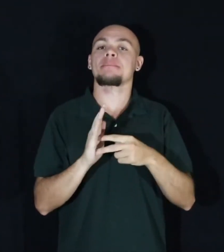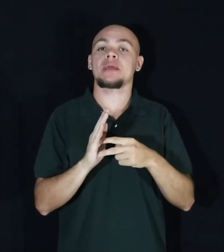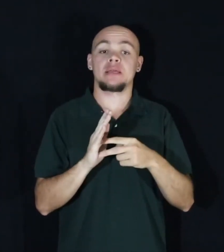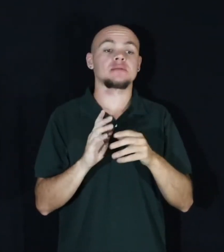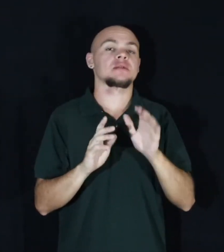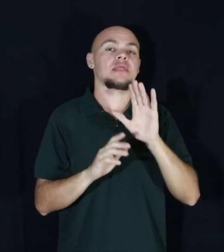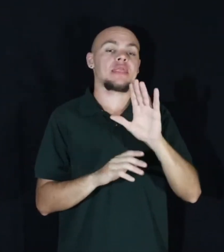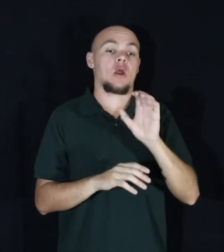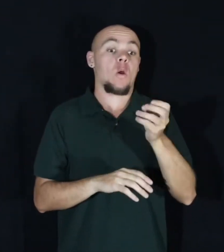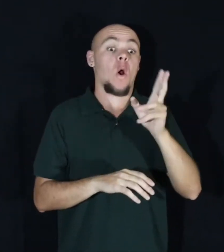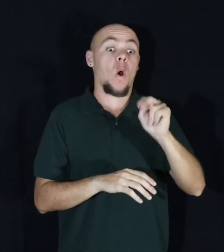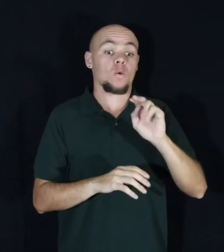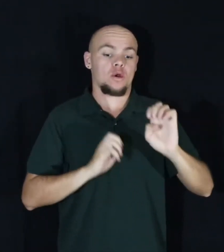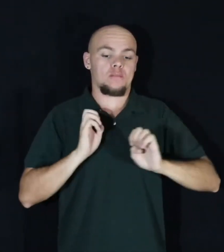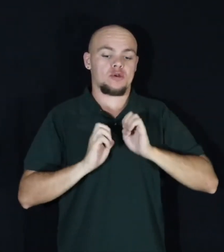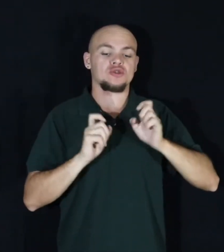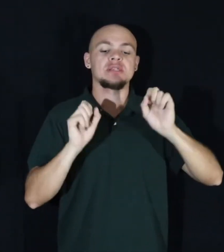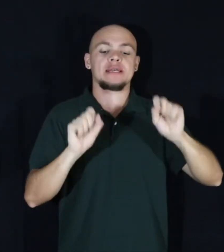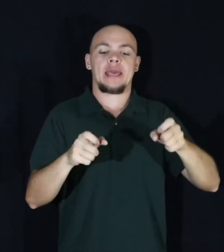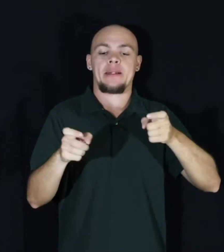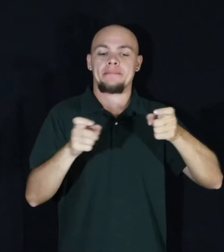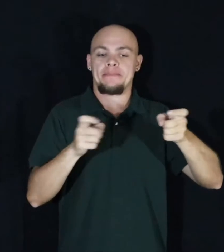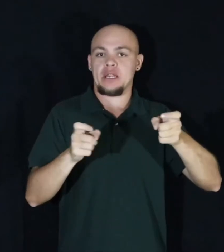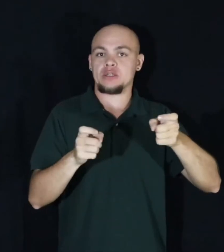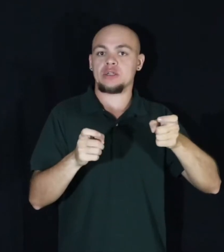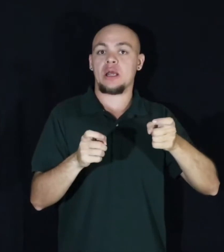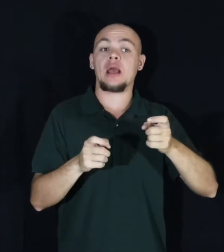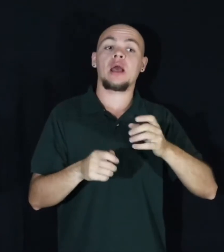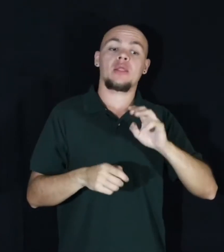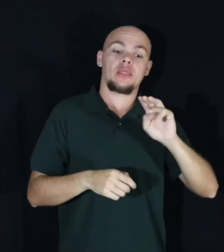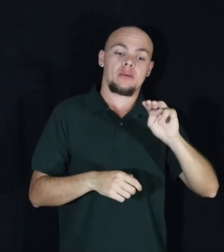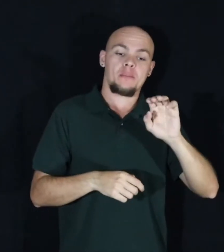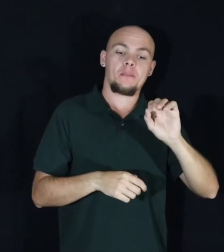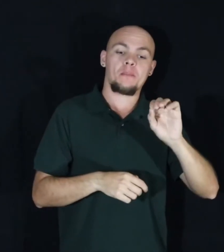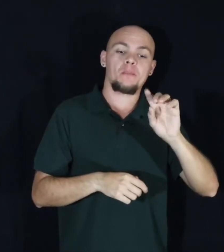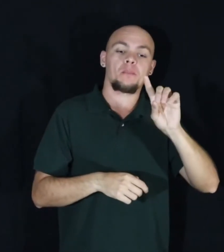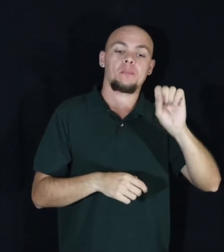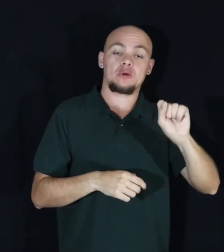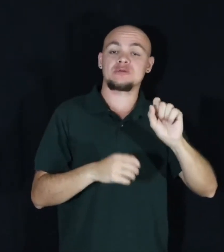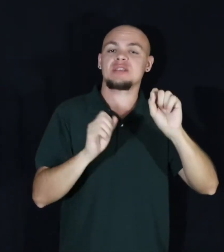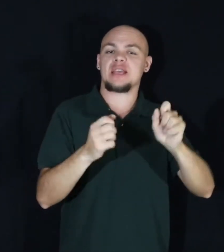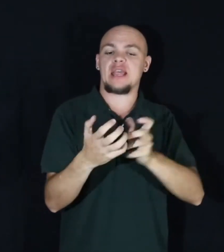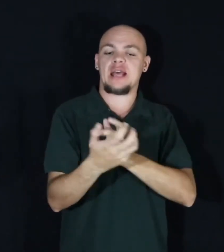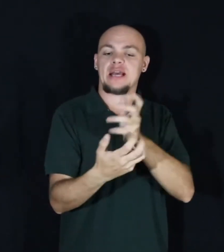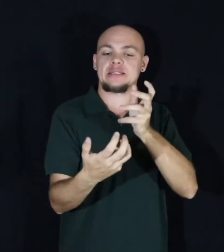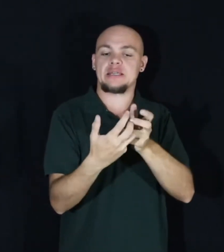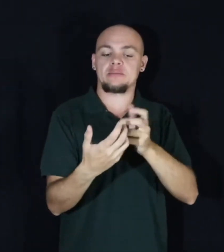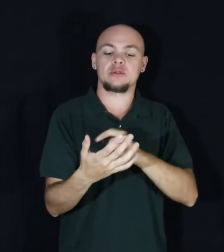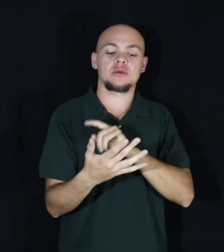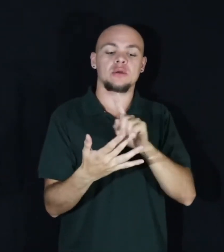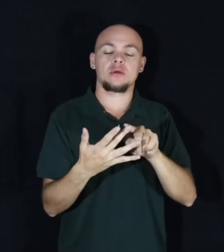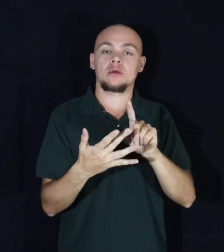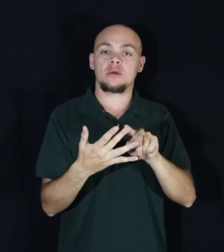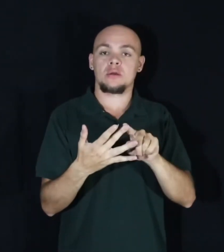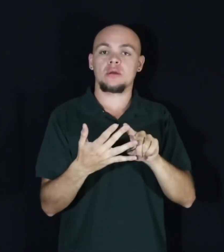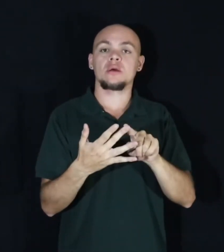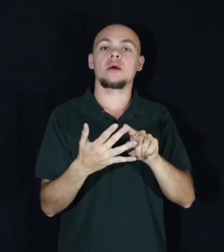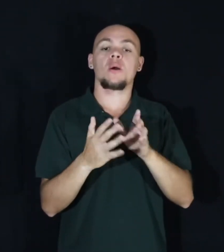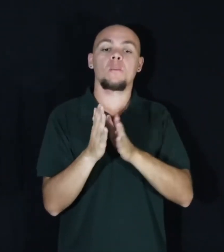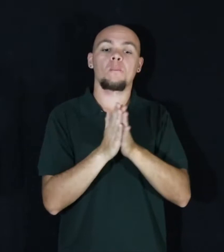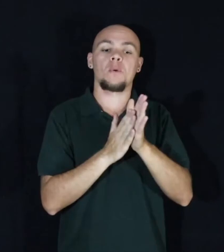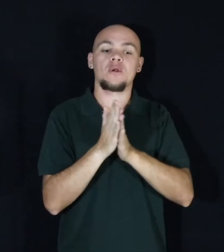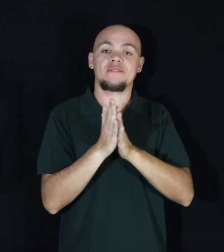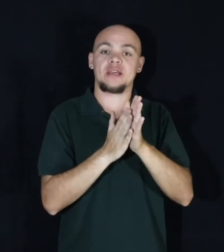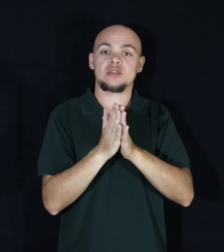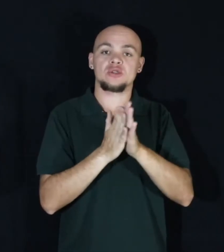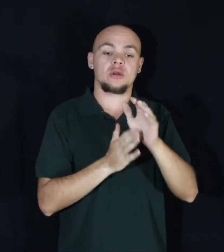own emotions and adapt their responses and moods. Motivation, and that's the ability to use our emotions